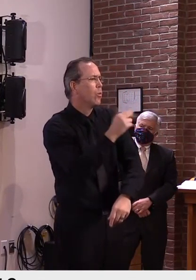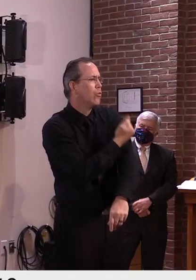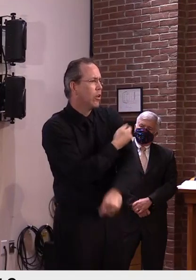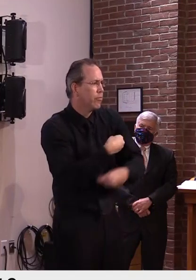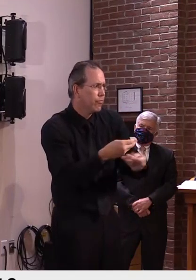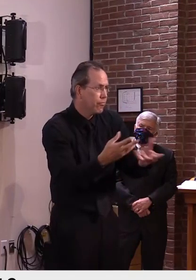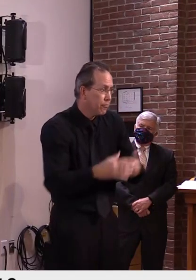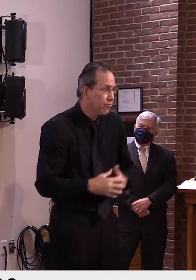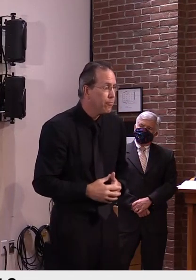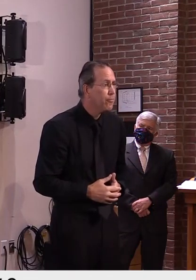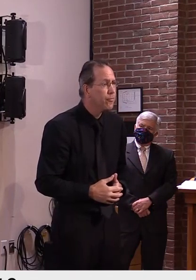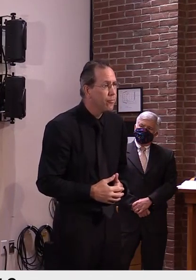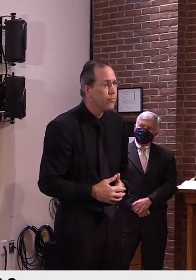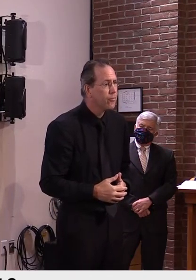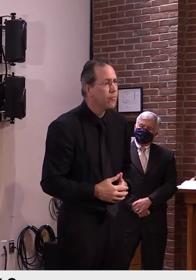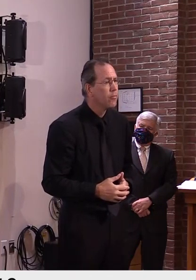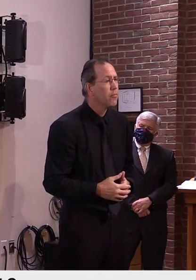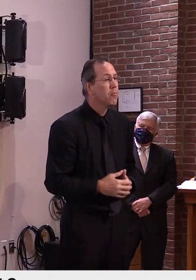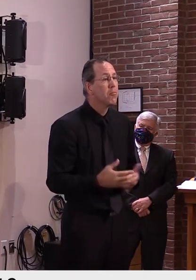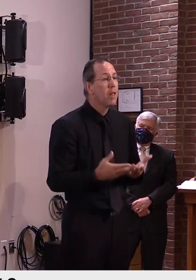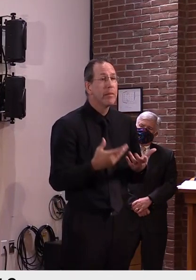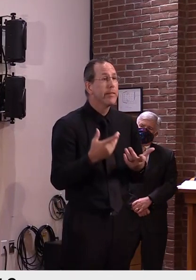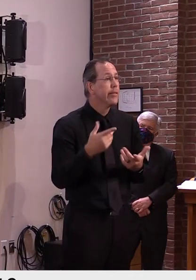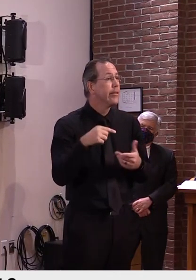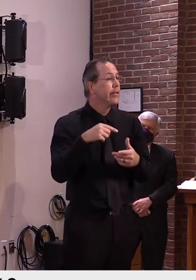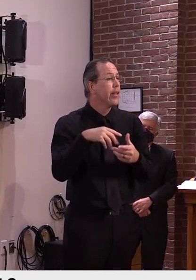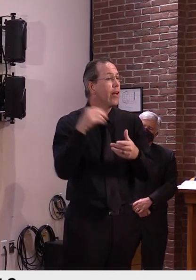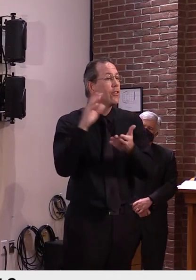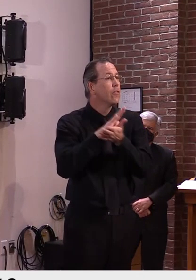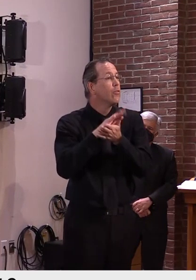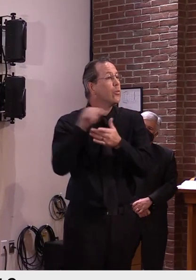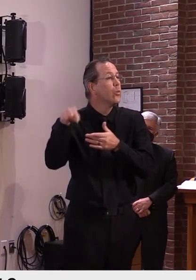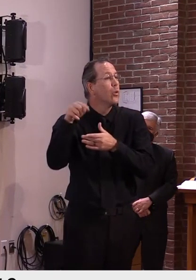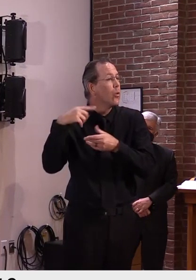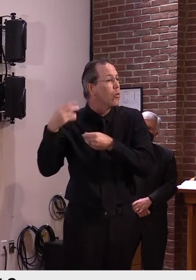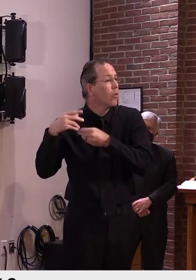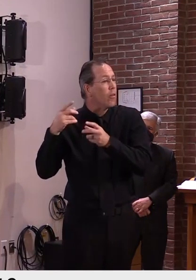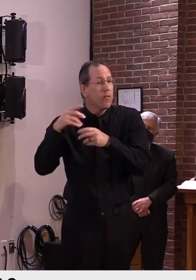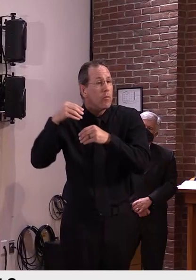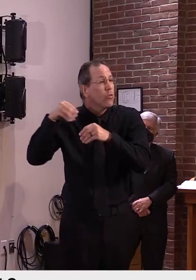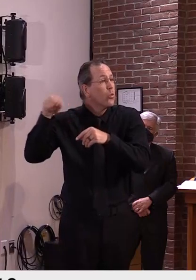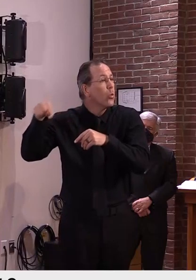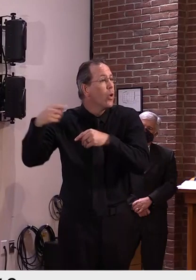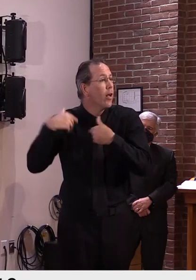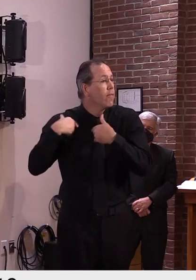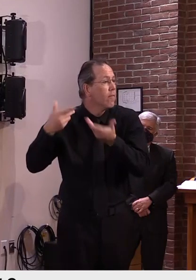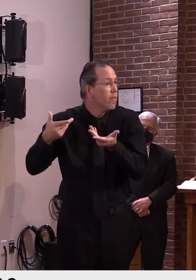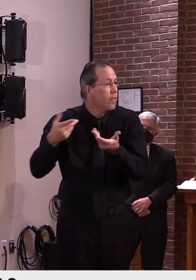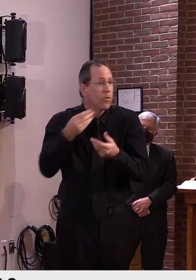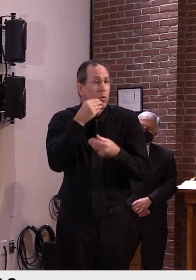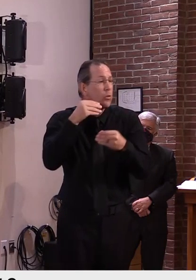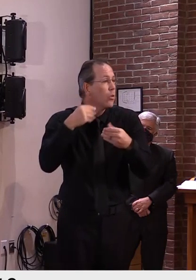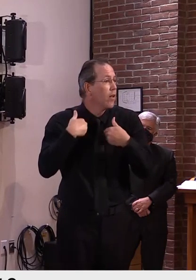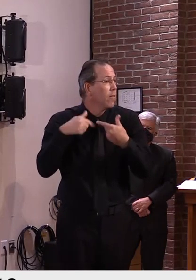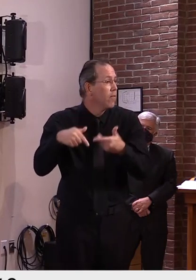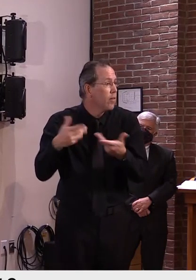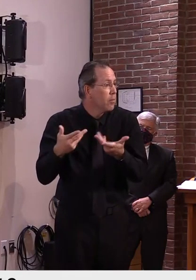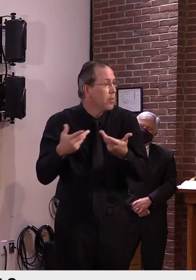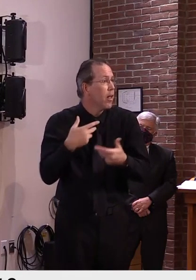school, outside a supermarket, places like that where you can